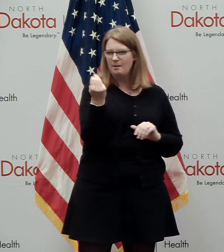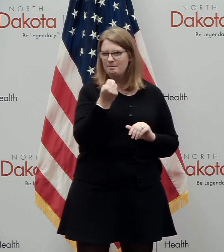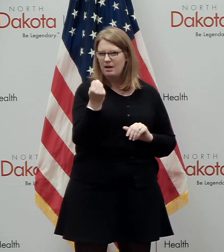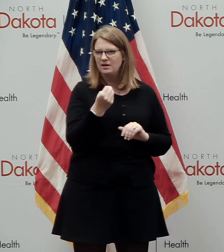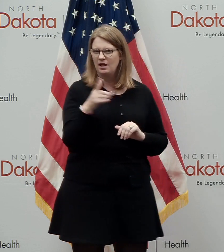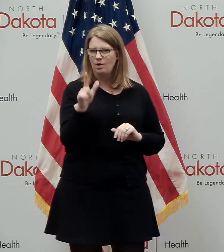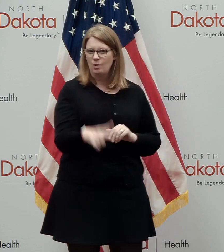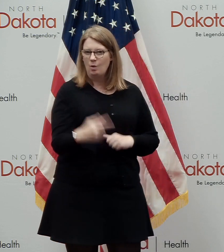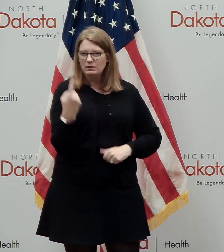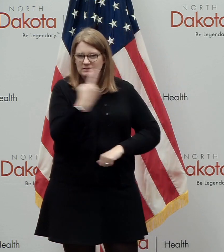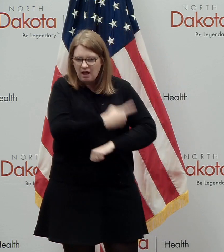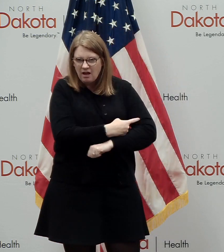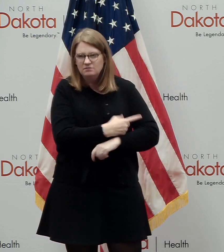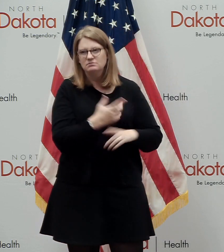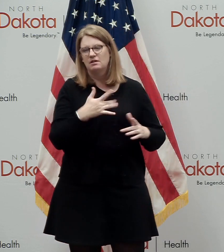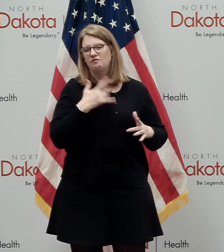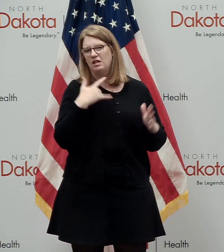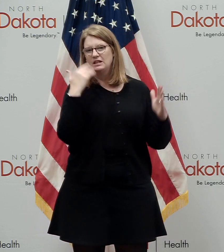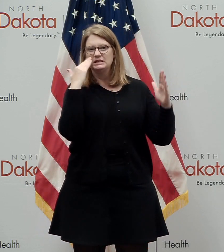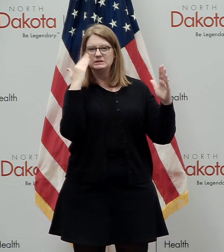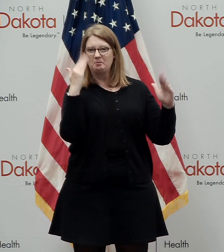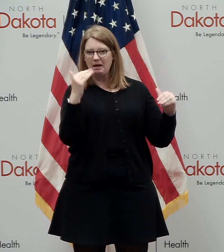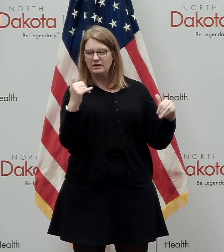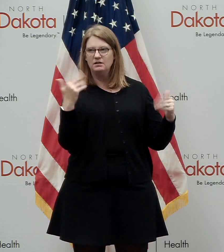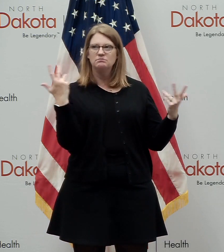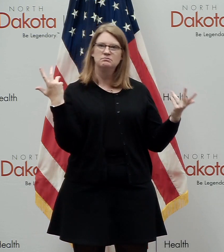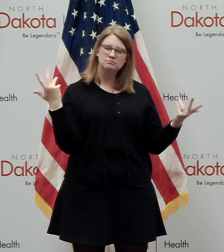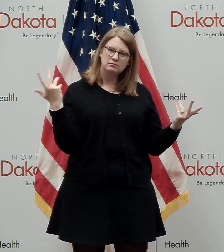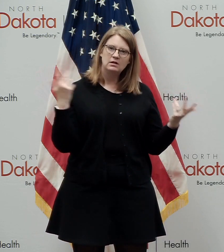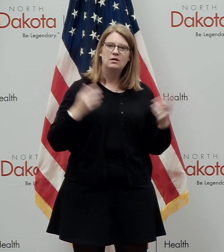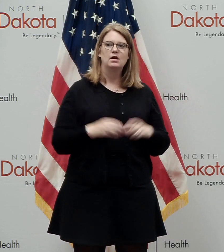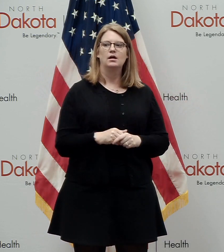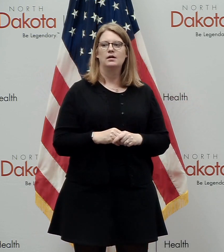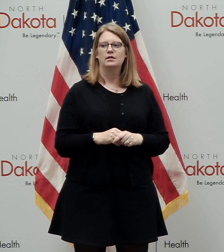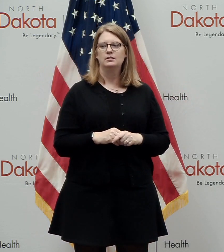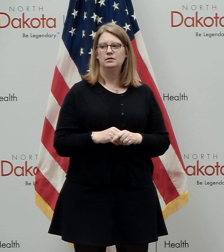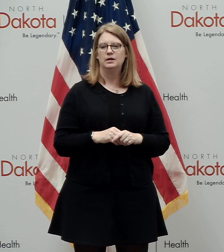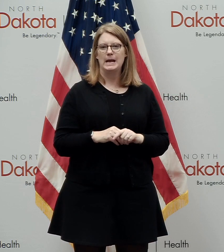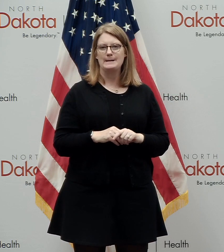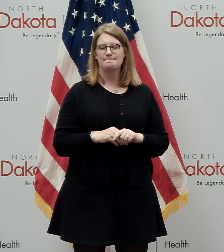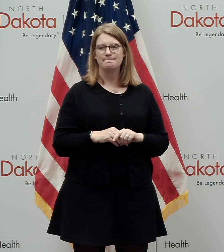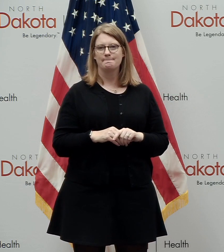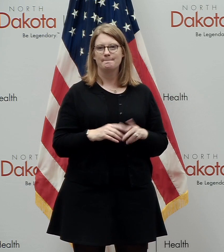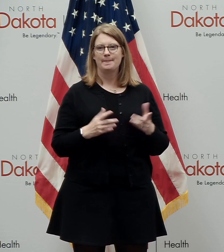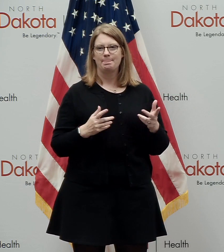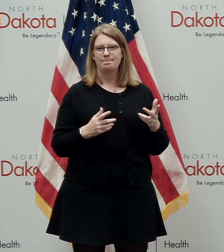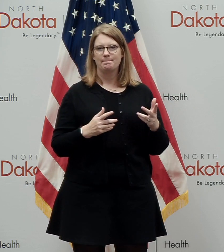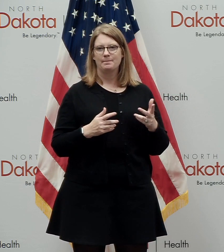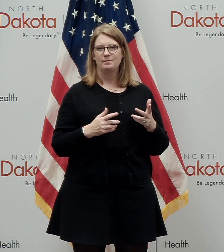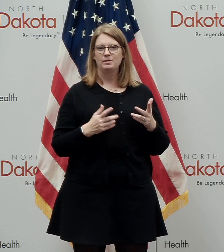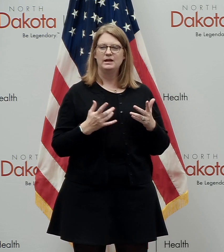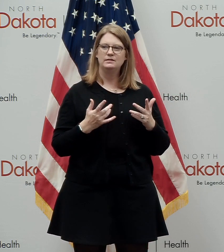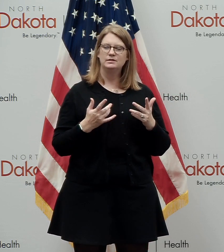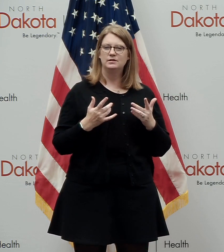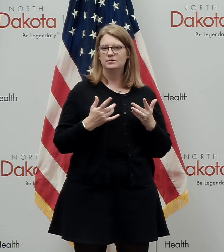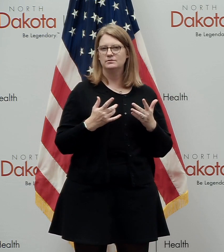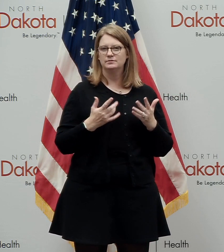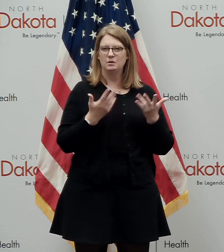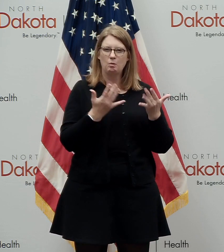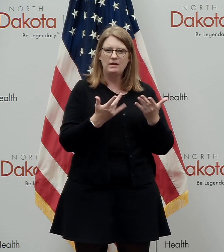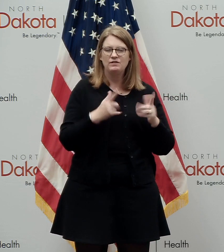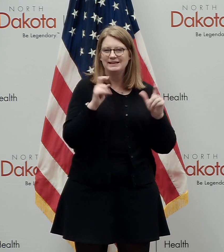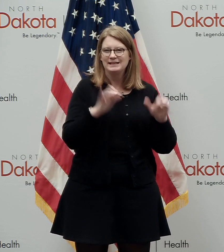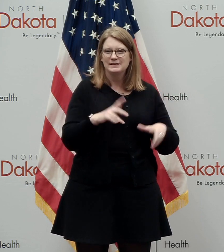think this was to be expected because we held up on some testing in long-term care